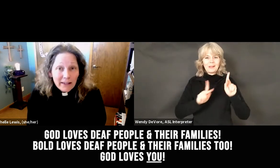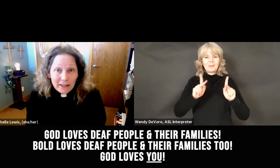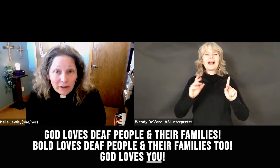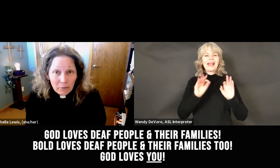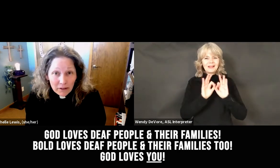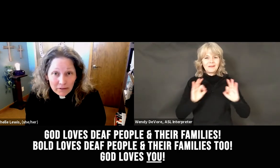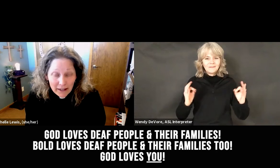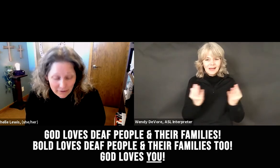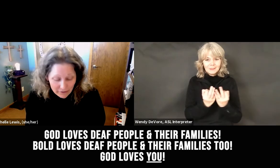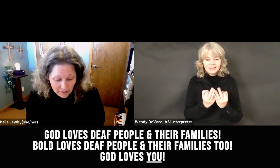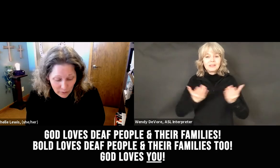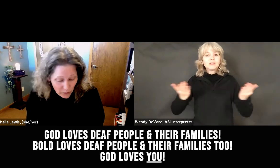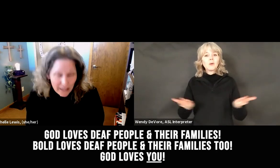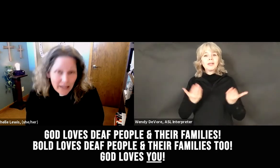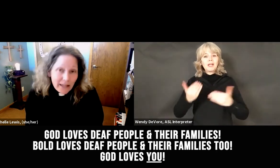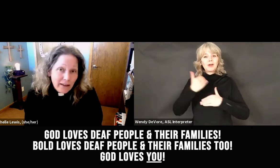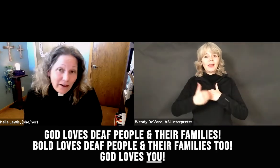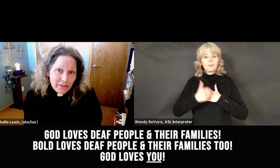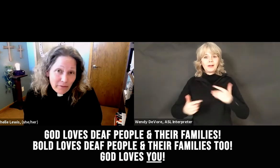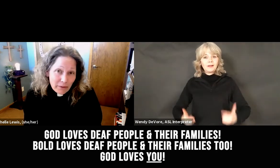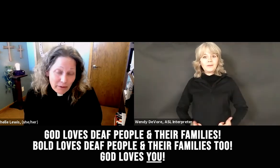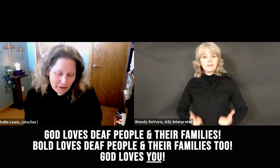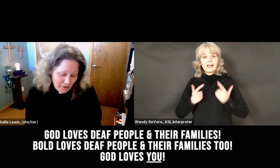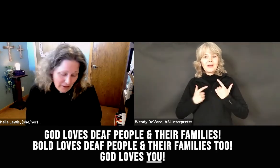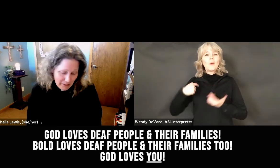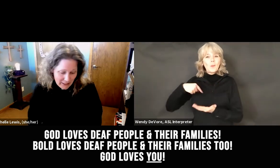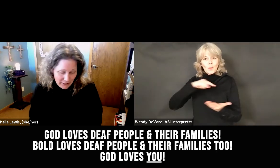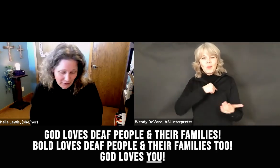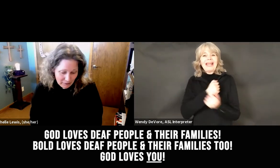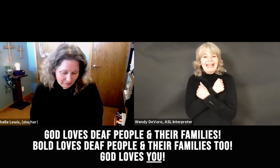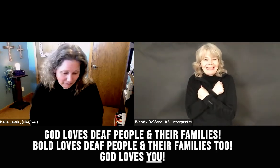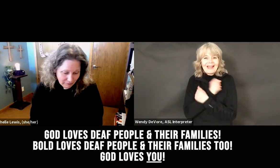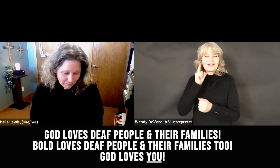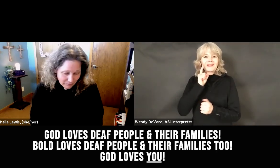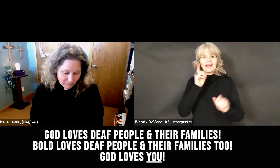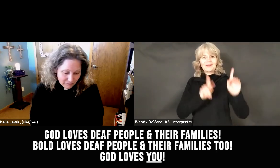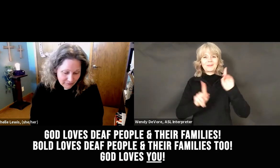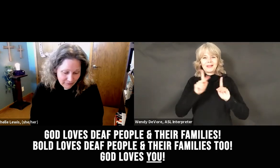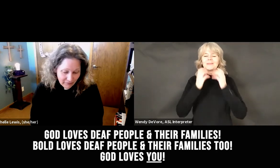And that here at Bread of Life, we love deaf people and their families too.